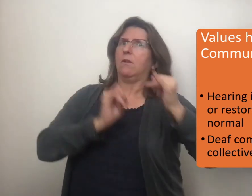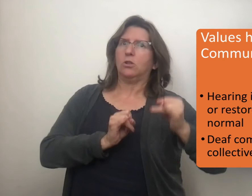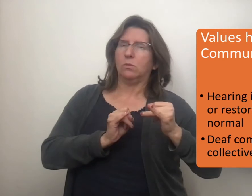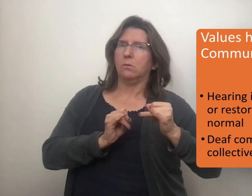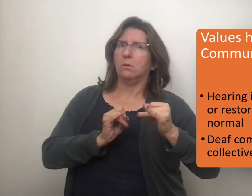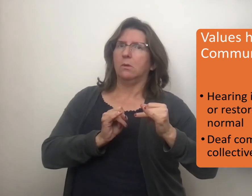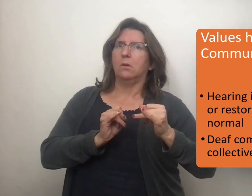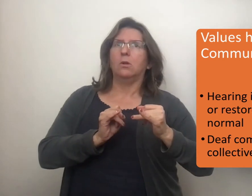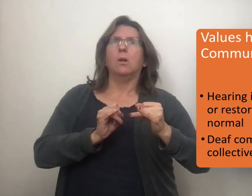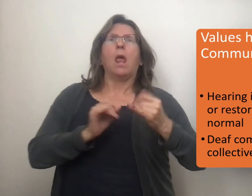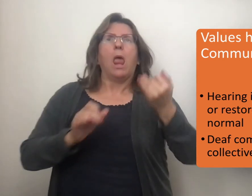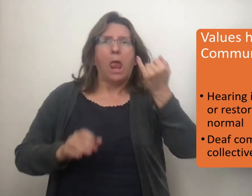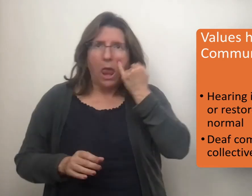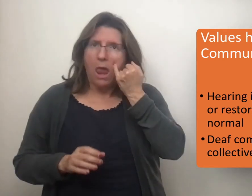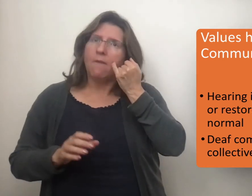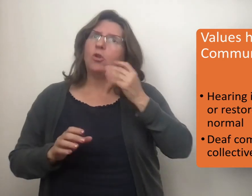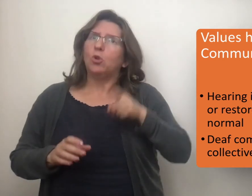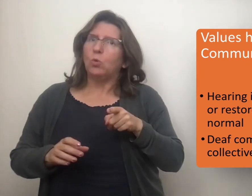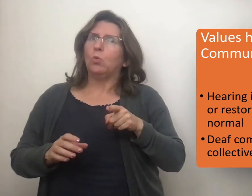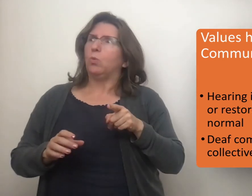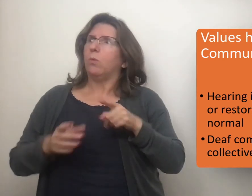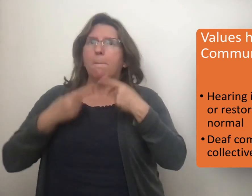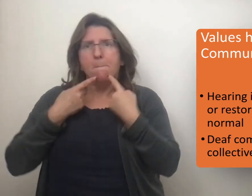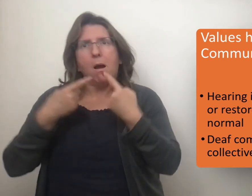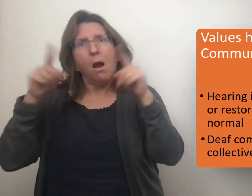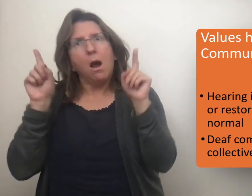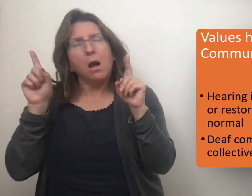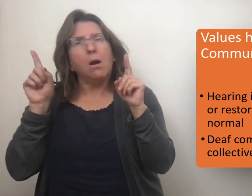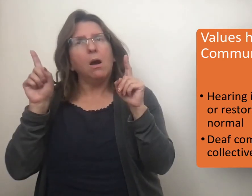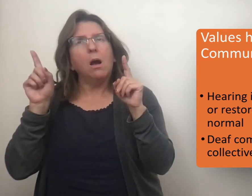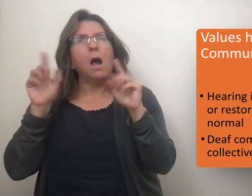what's celebrated. It's a collective effort.